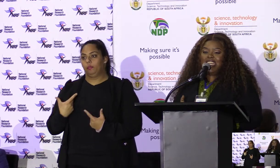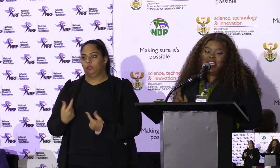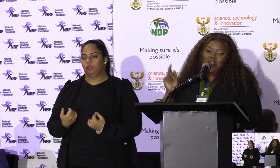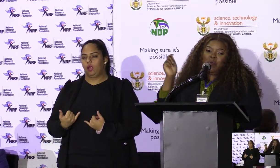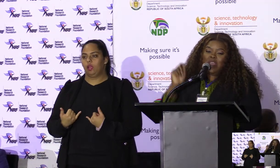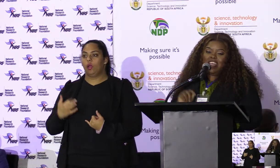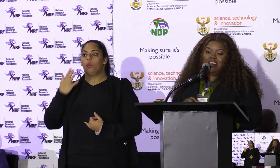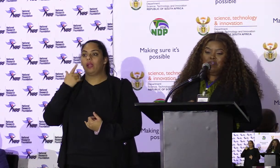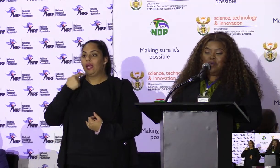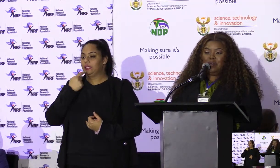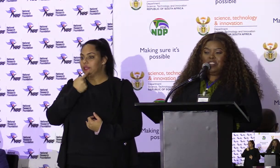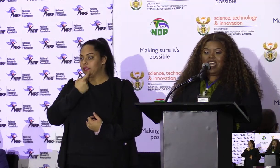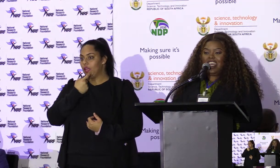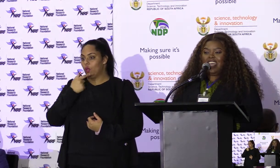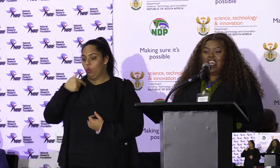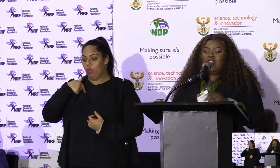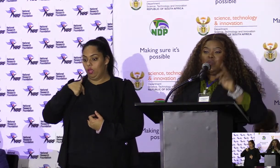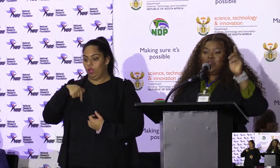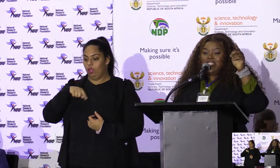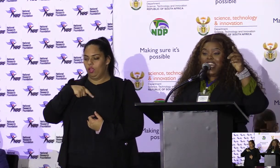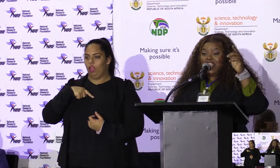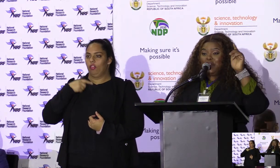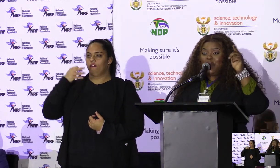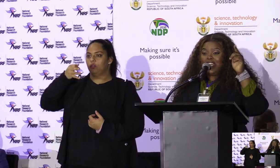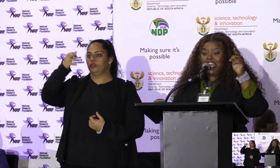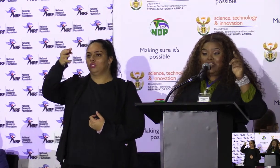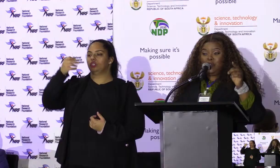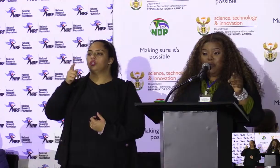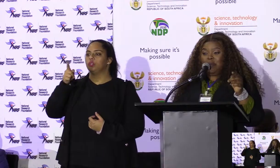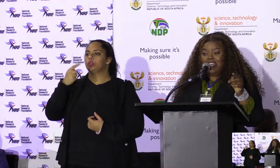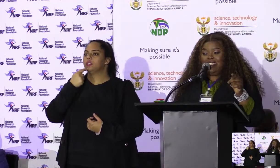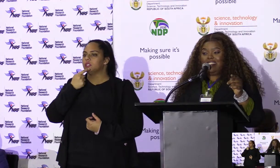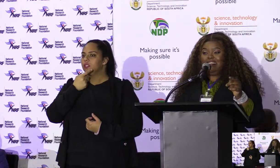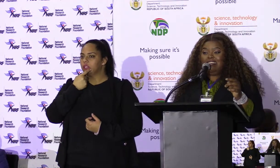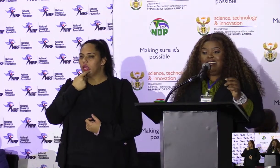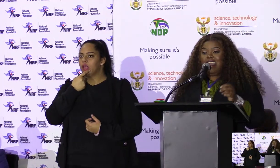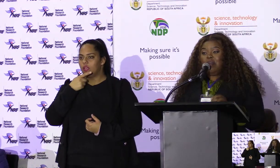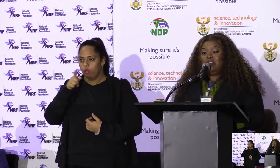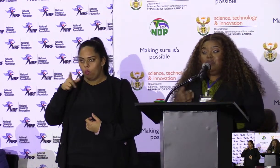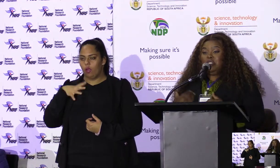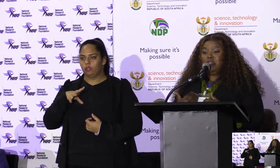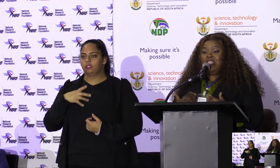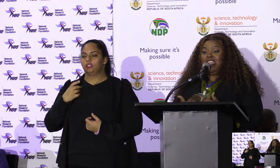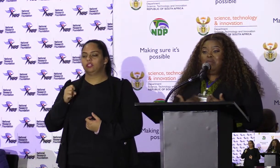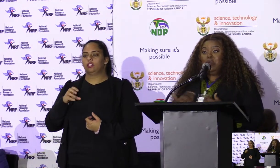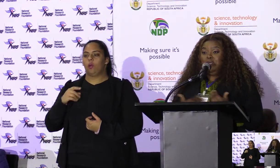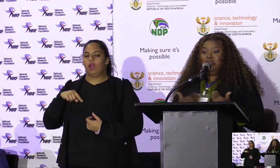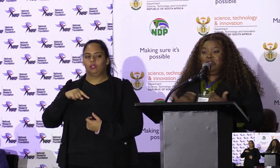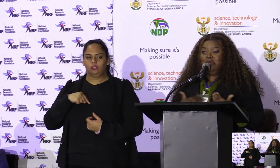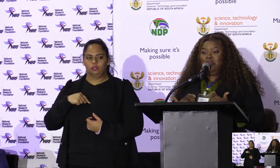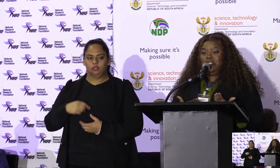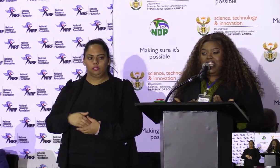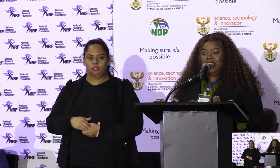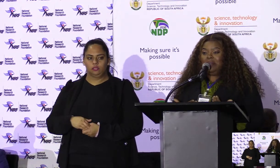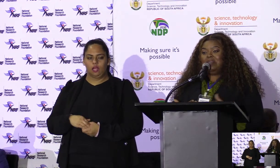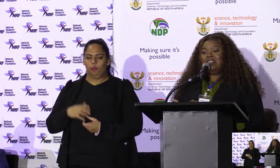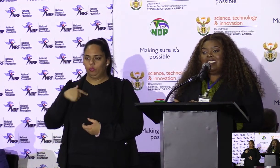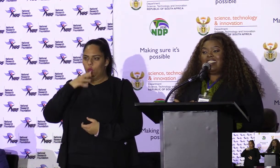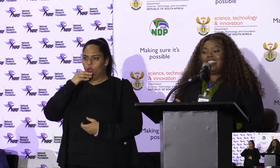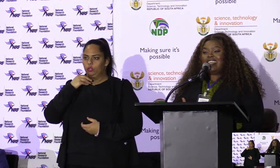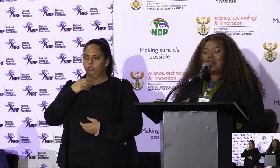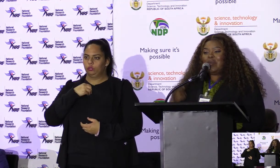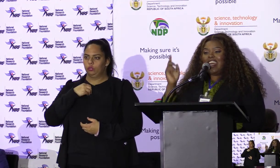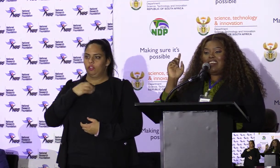I say we are the future, you say no one can stop us. I want to be sure that I'm talking to the future